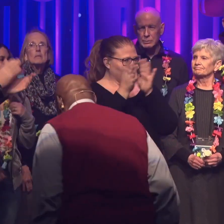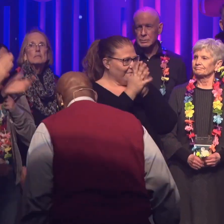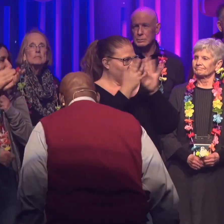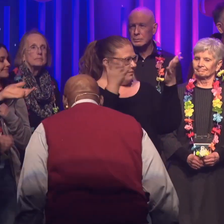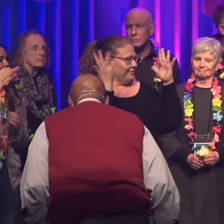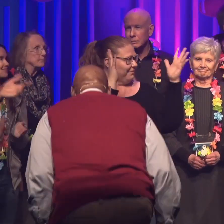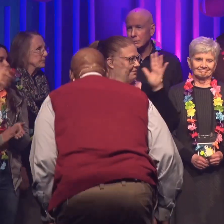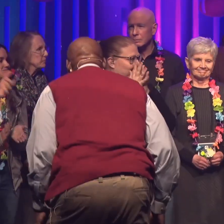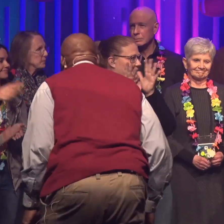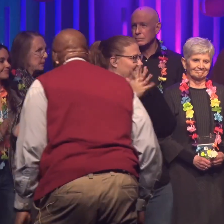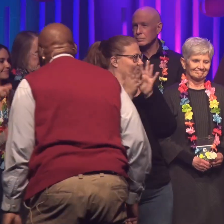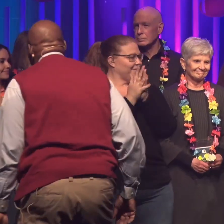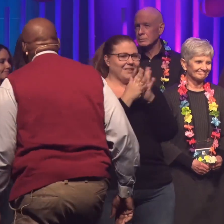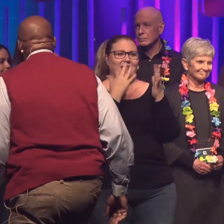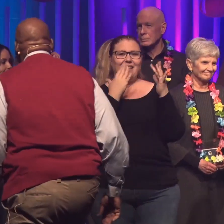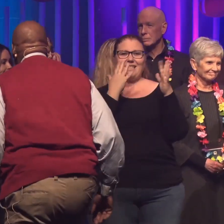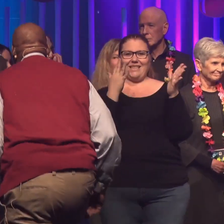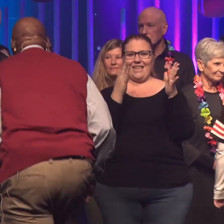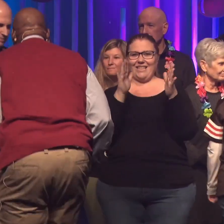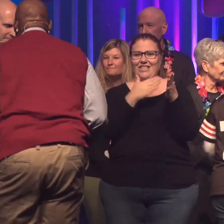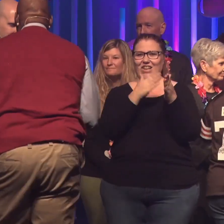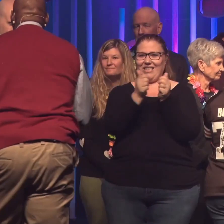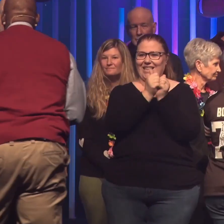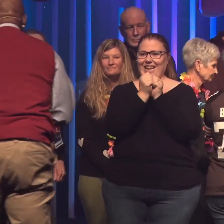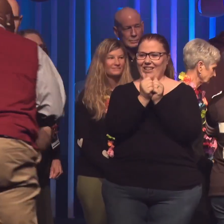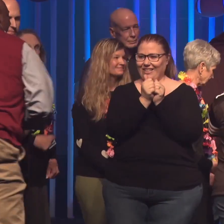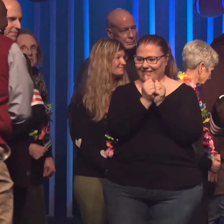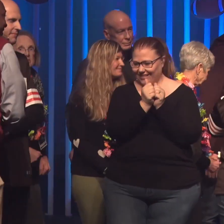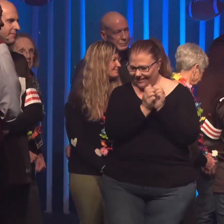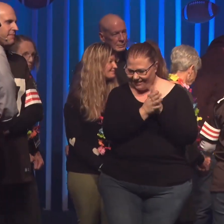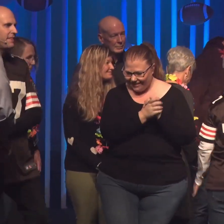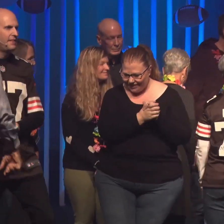hand. Let's sing the rest of this song together.